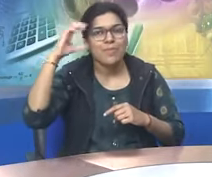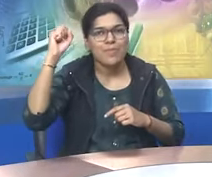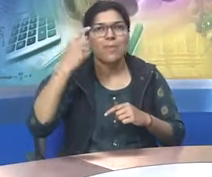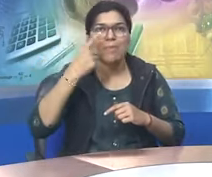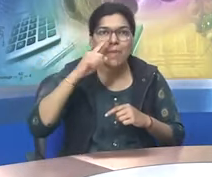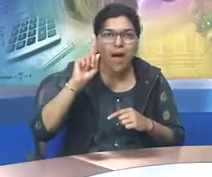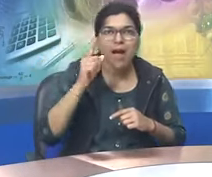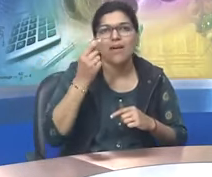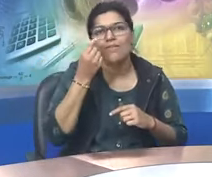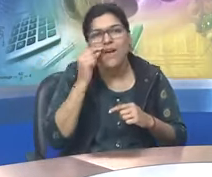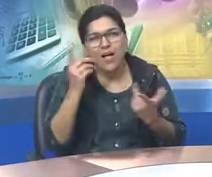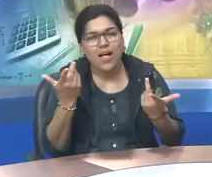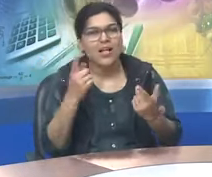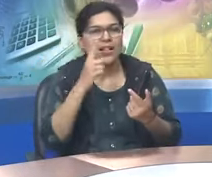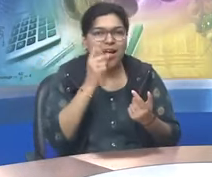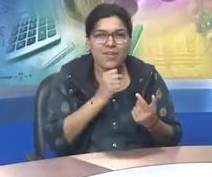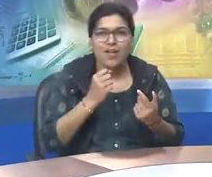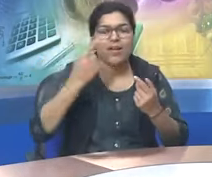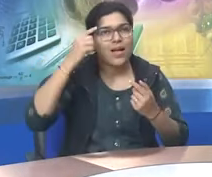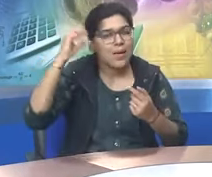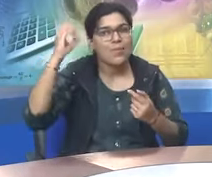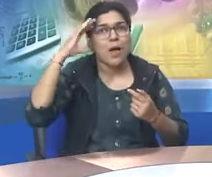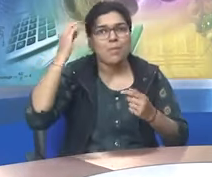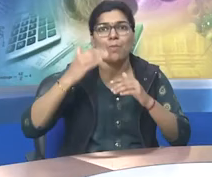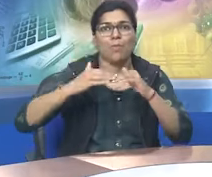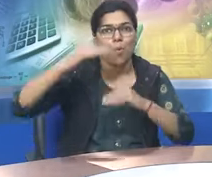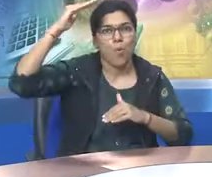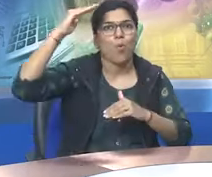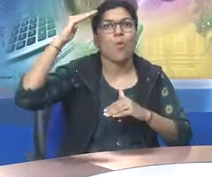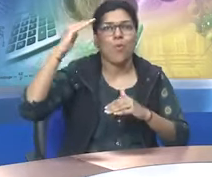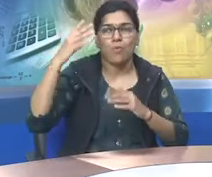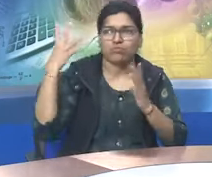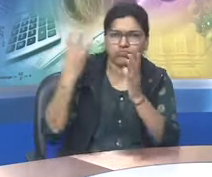grandmother is different, altogether different.